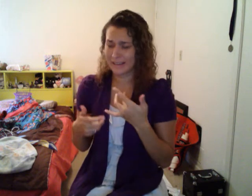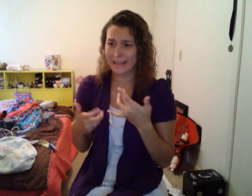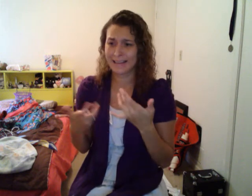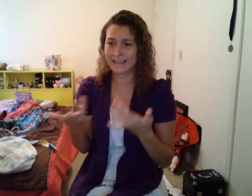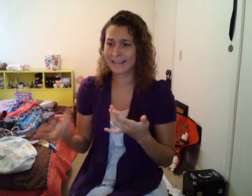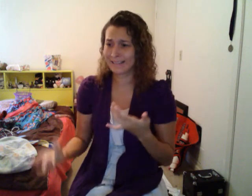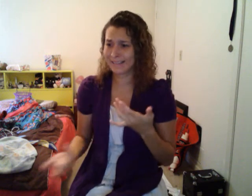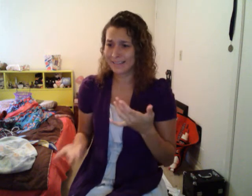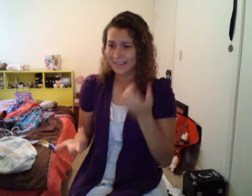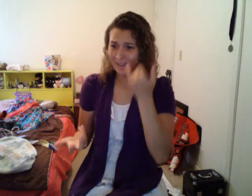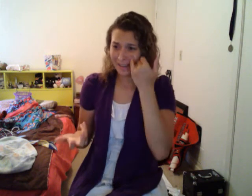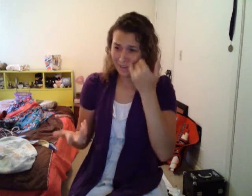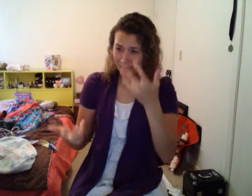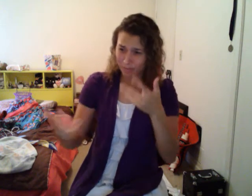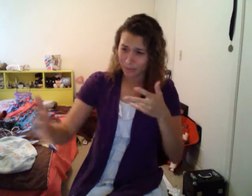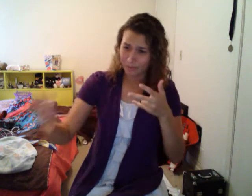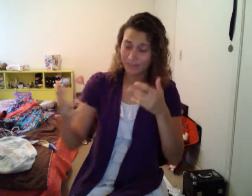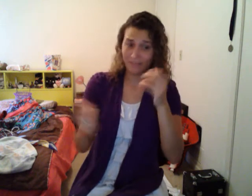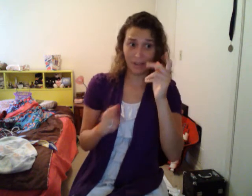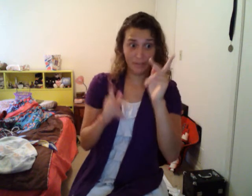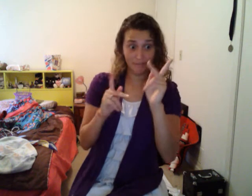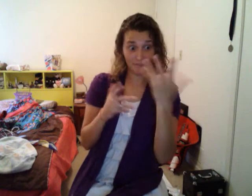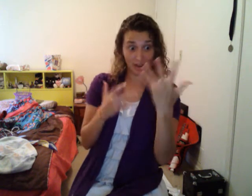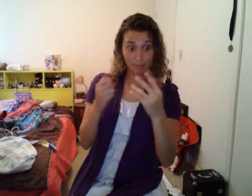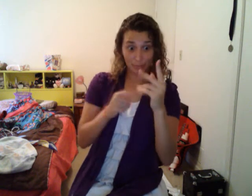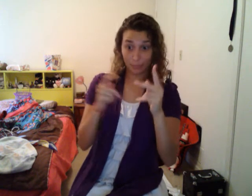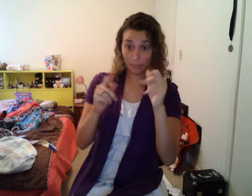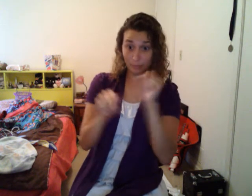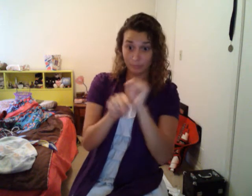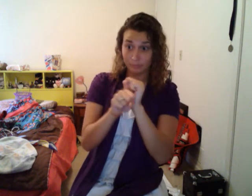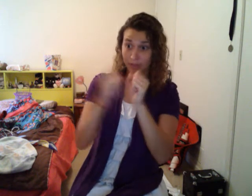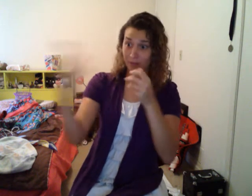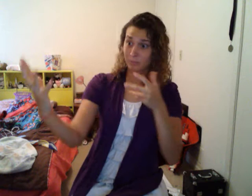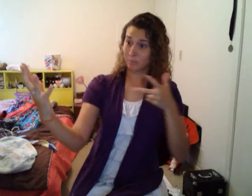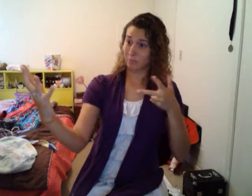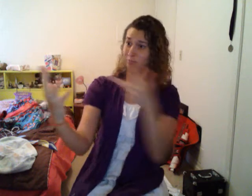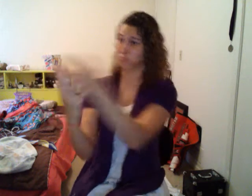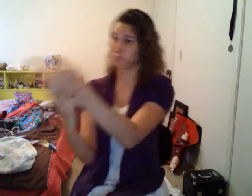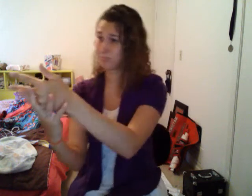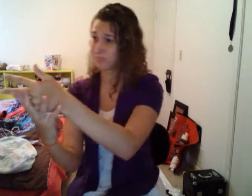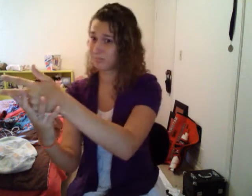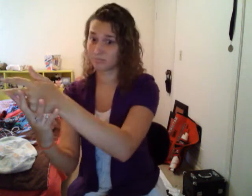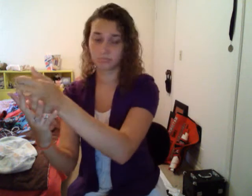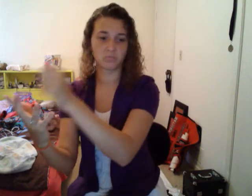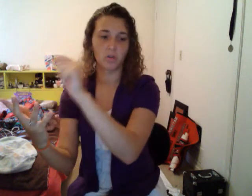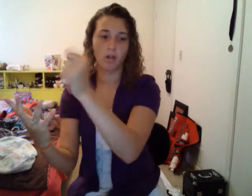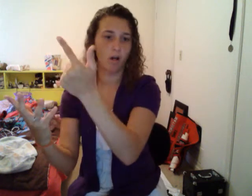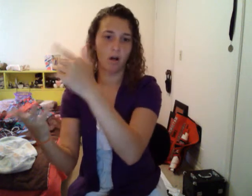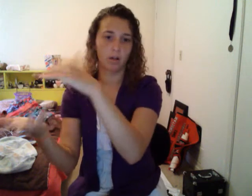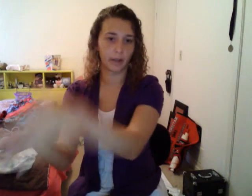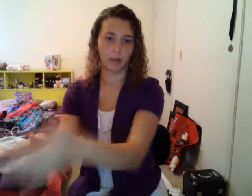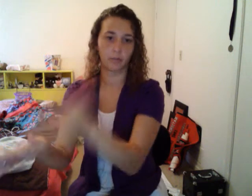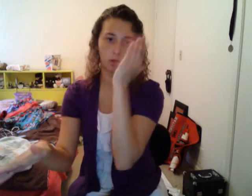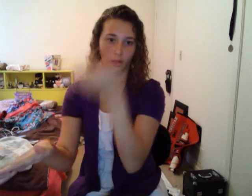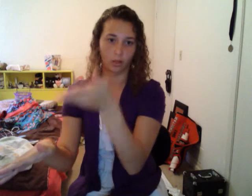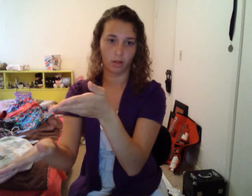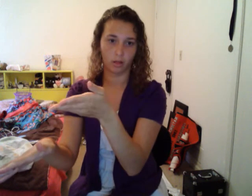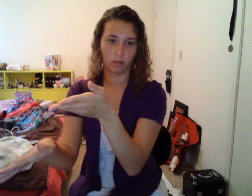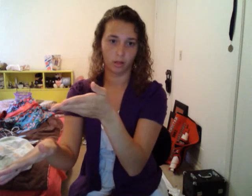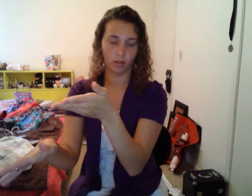you crash into these 5 workers, they will all die. Let's assume you know that for sure.